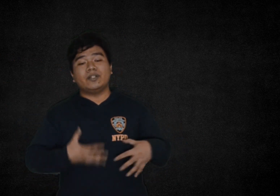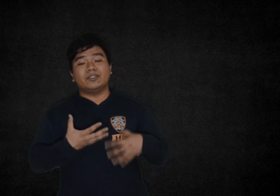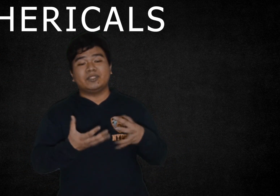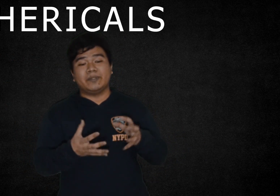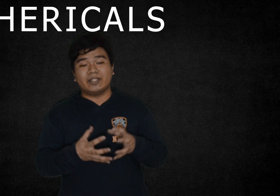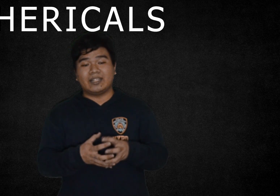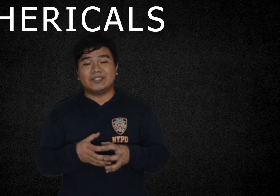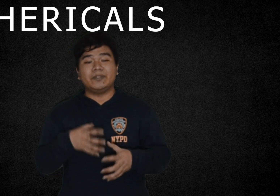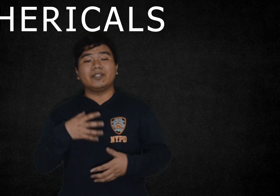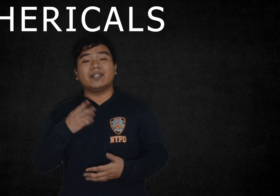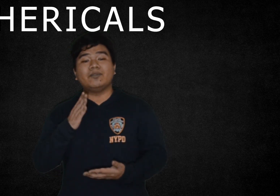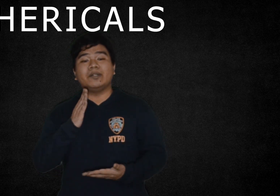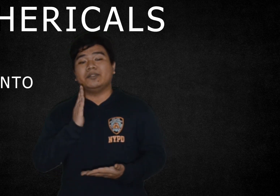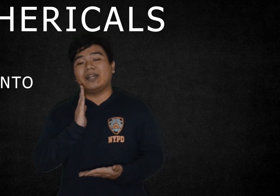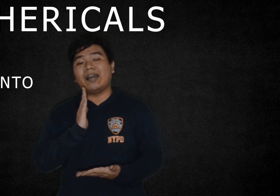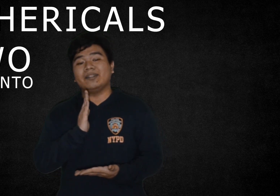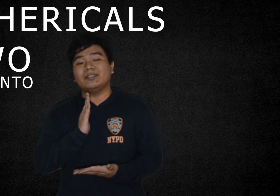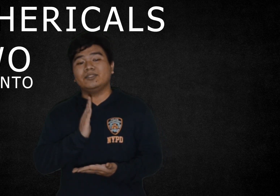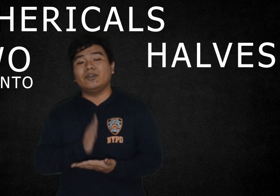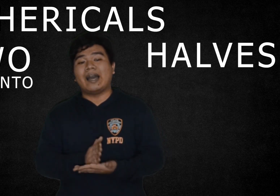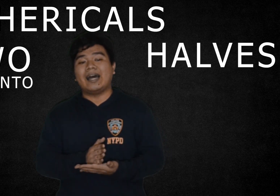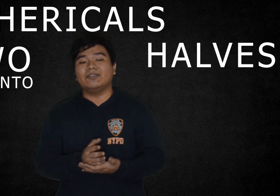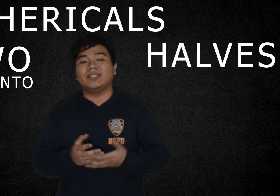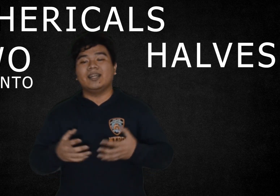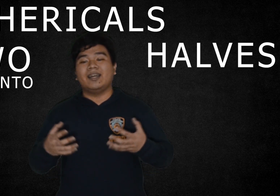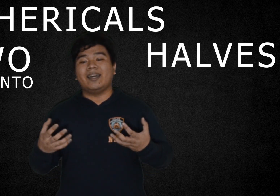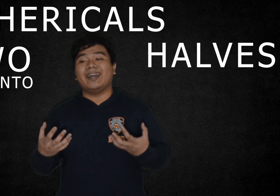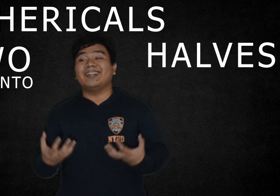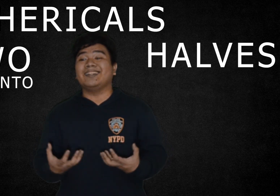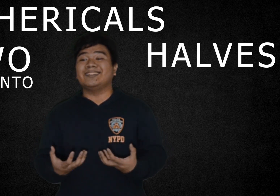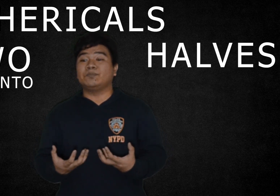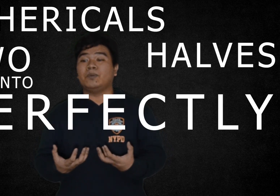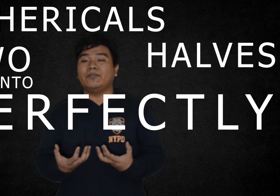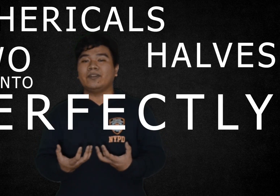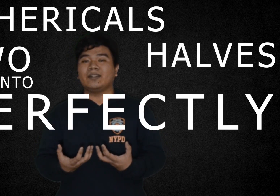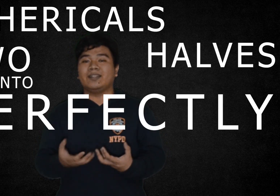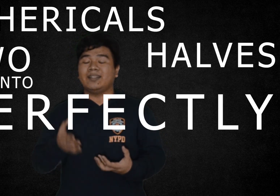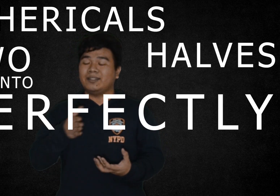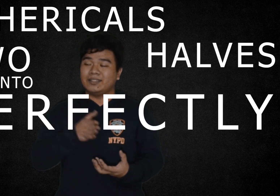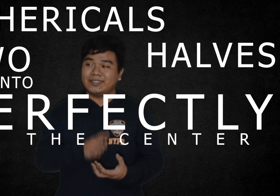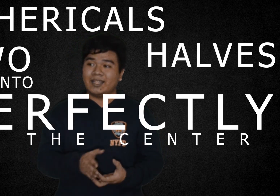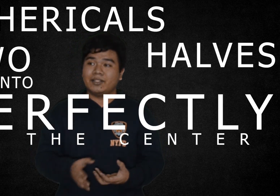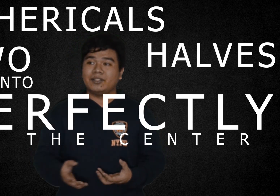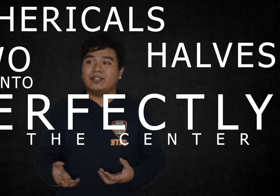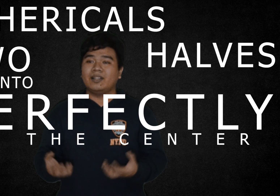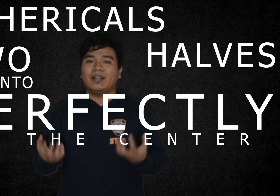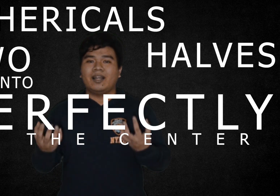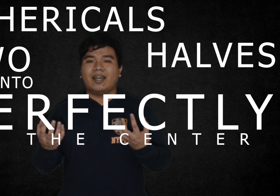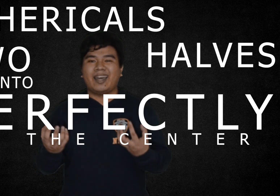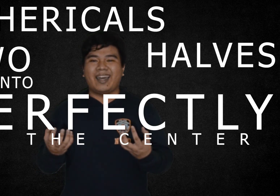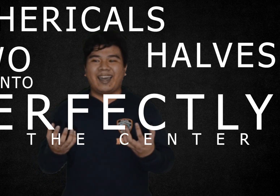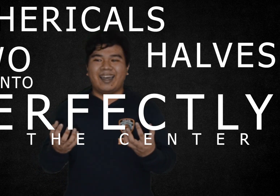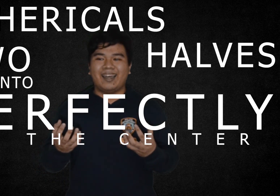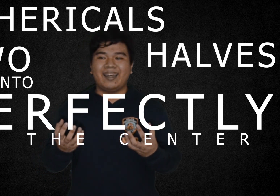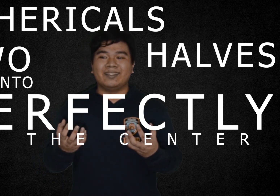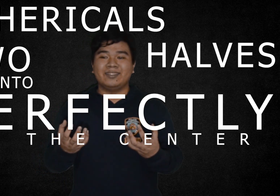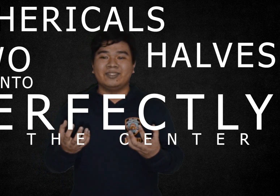to spherical. Spherical, when you cut it in two halves and it's perfectly in the center and